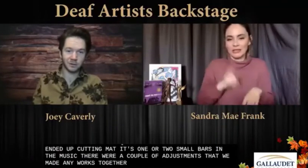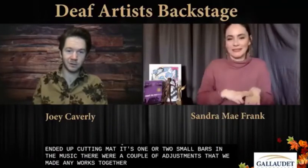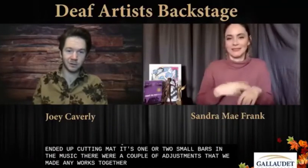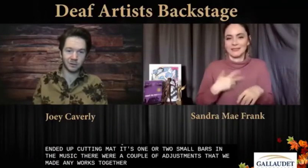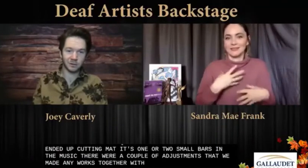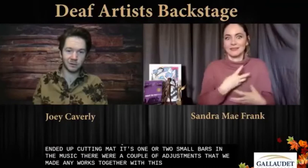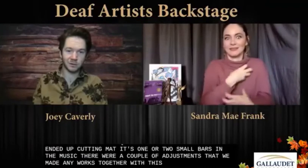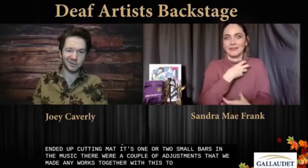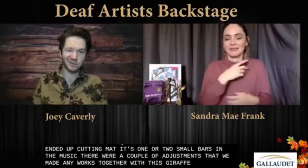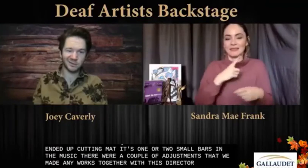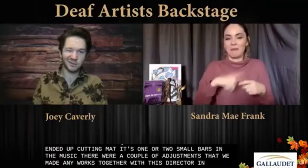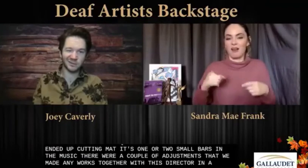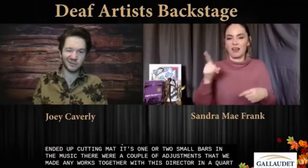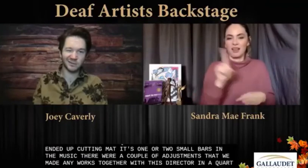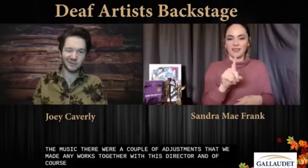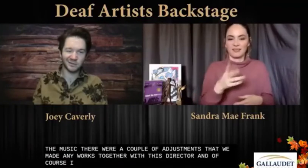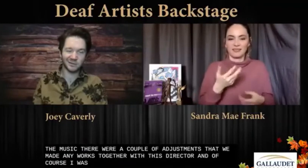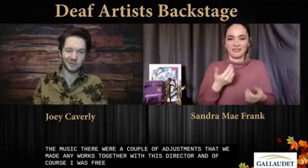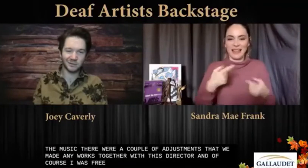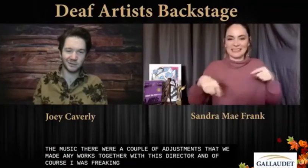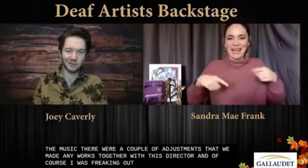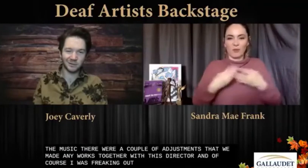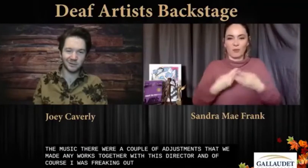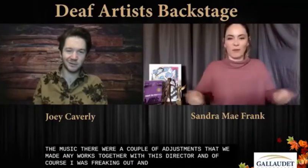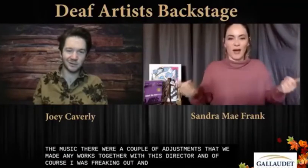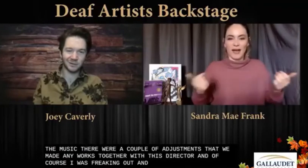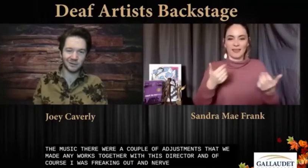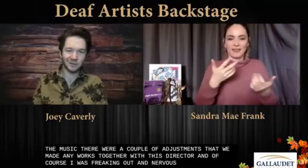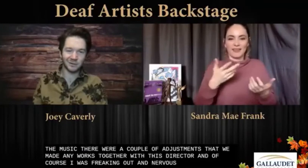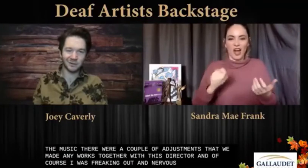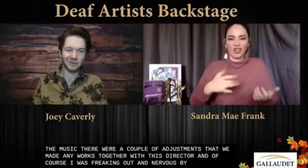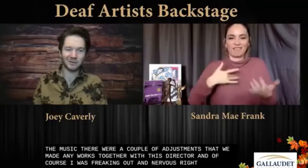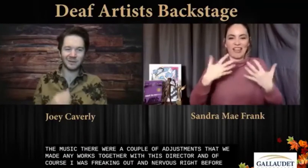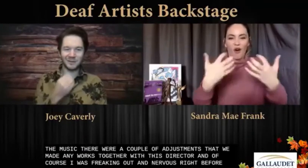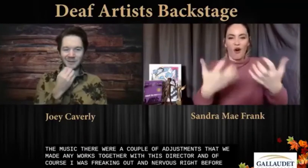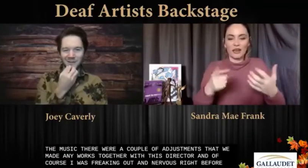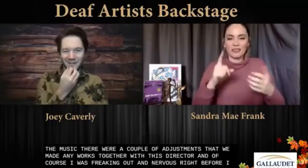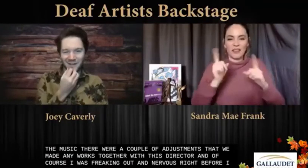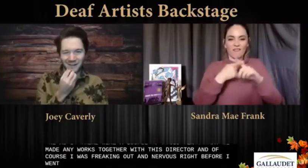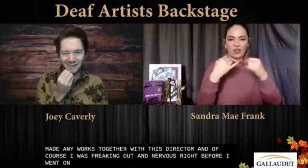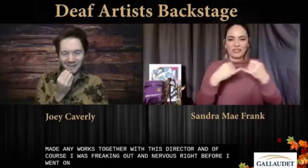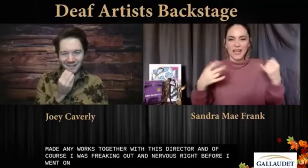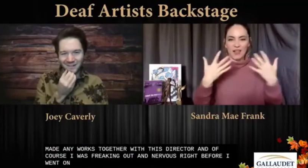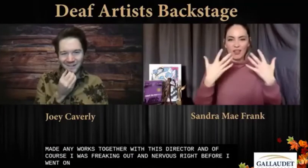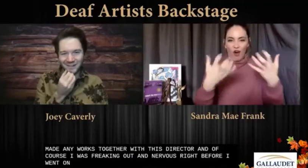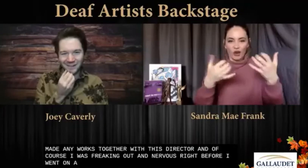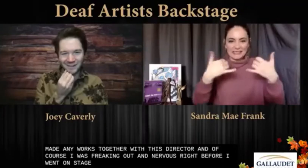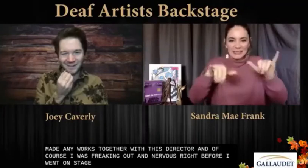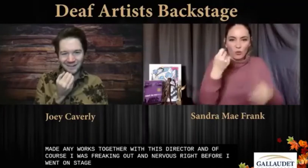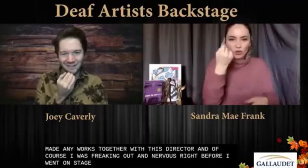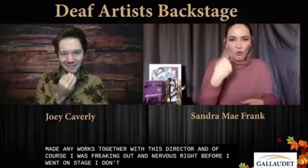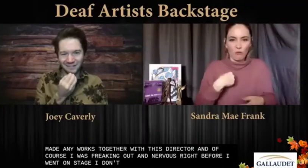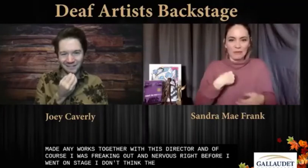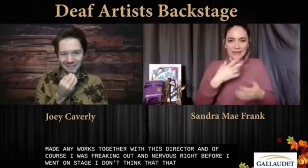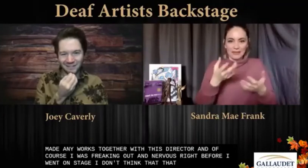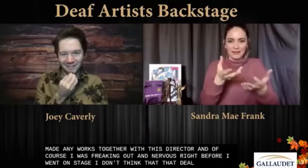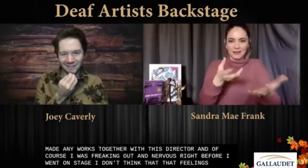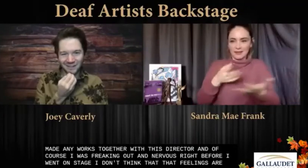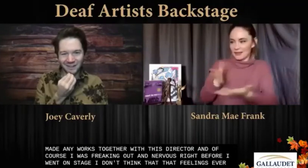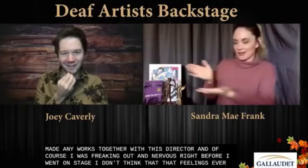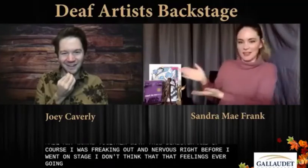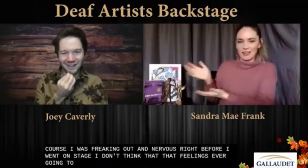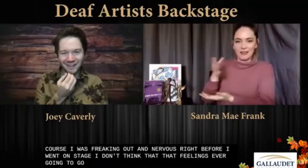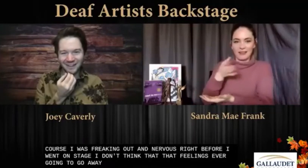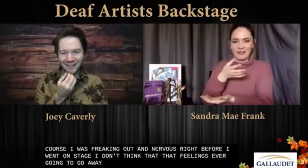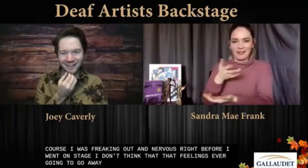with this director and of course i was freaking out and nervous right before i went on stage i don't think that that feeling's ever